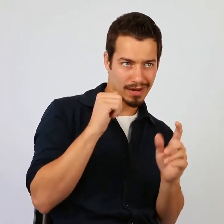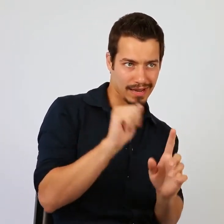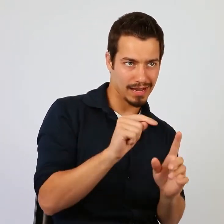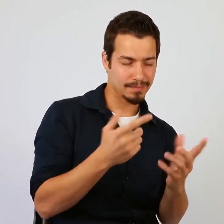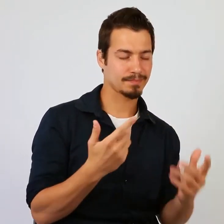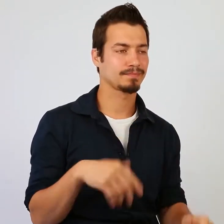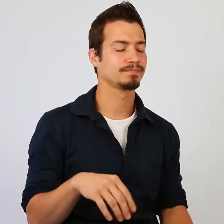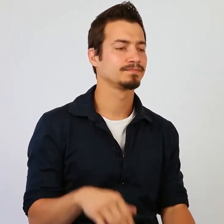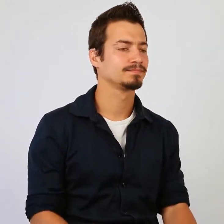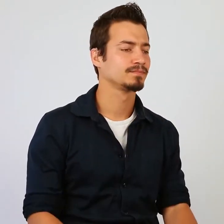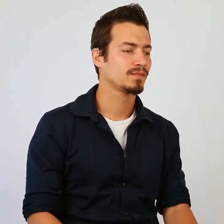Thank you.